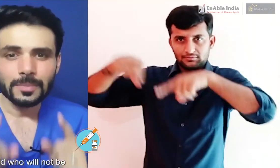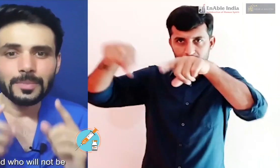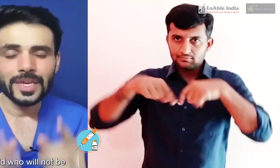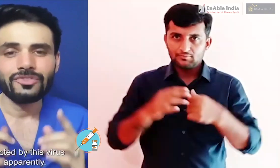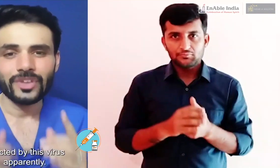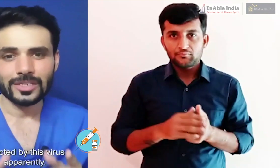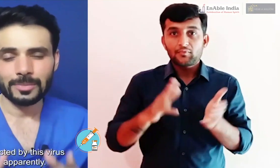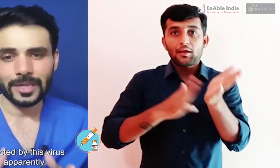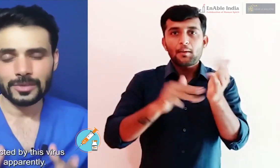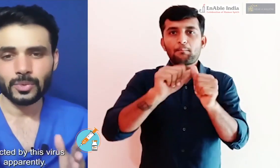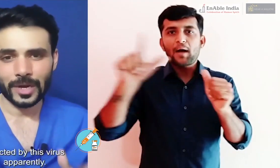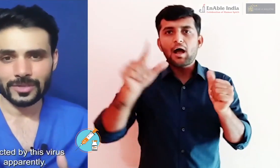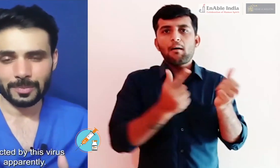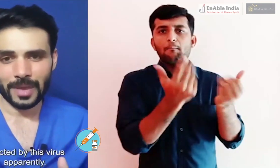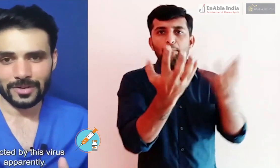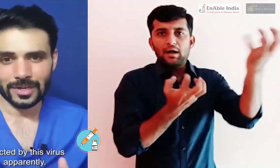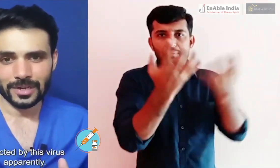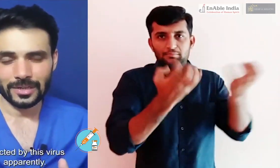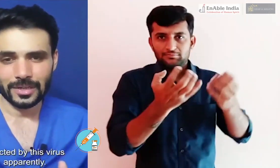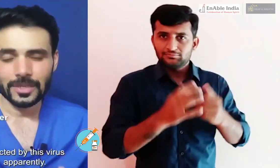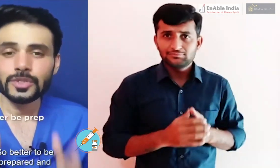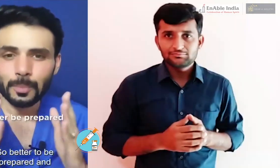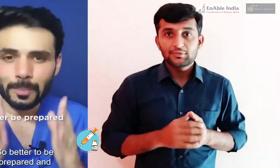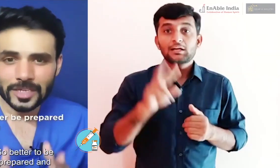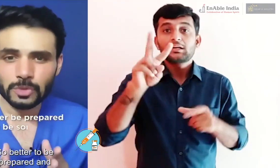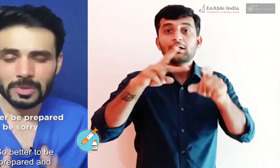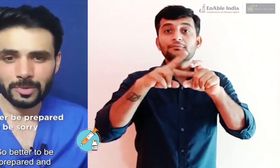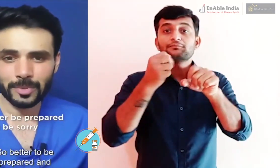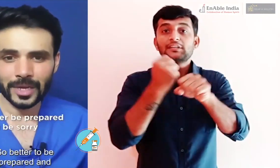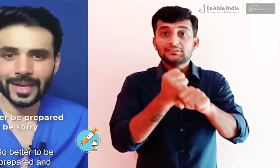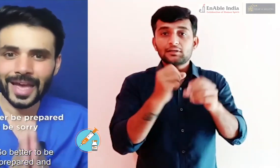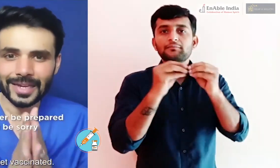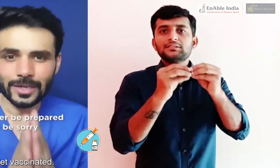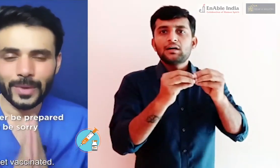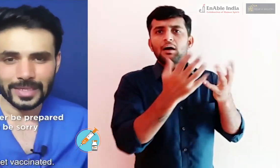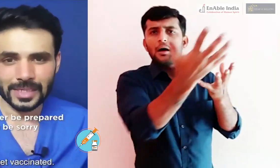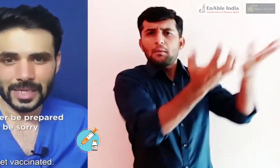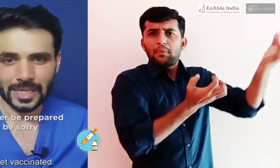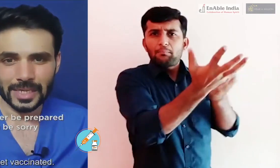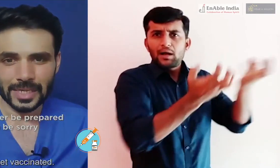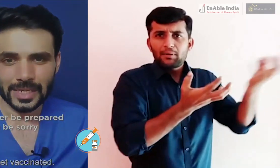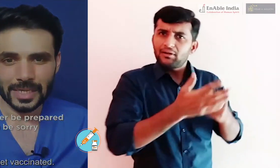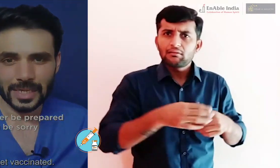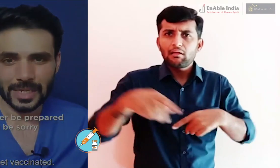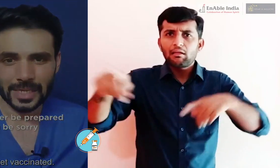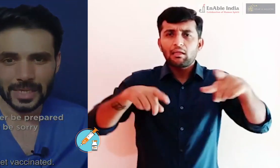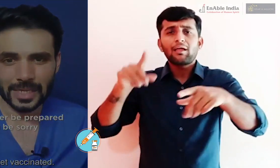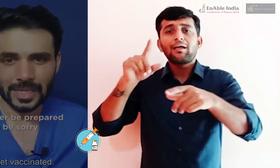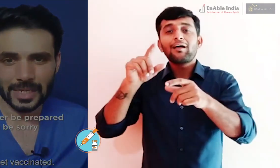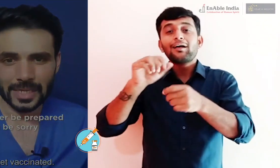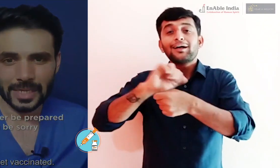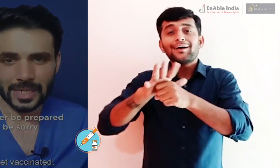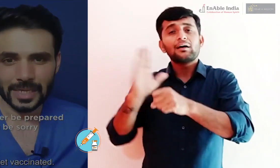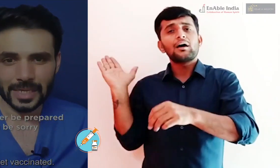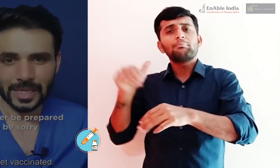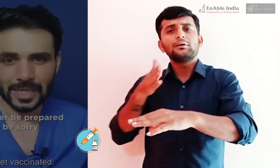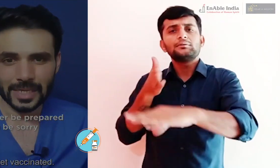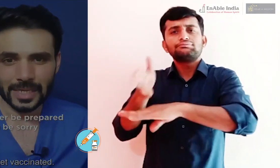not be infected by this virus apparently. So better to be prepared and get vaccinated.